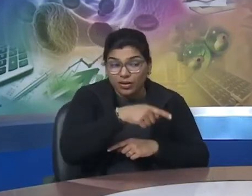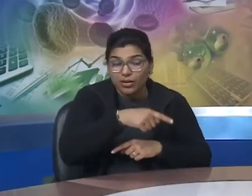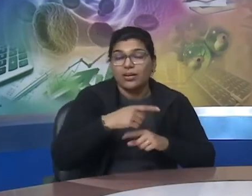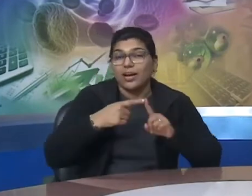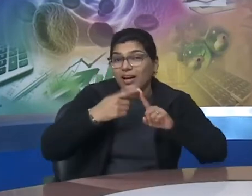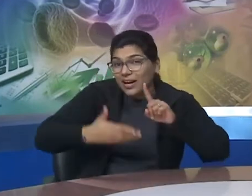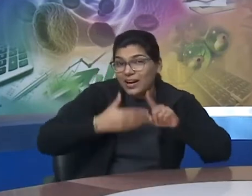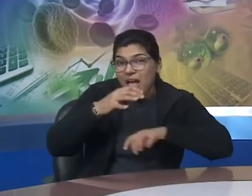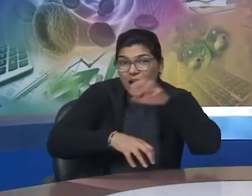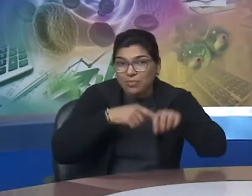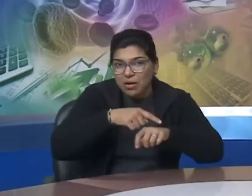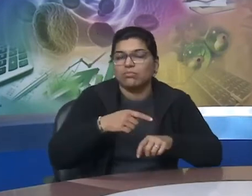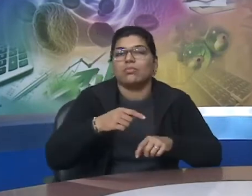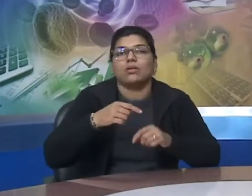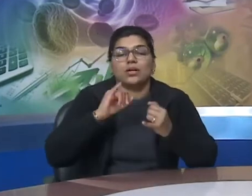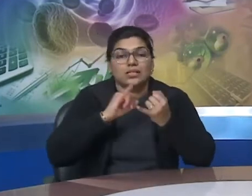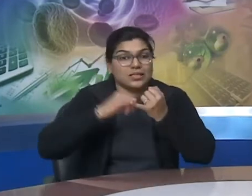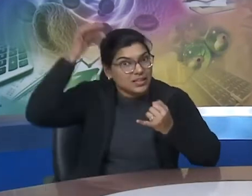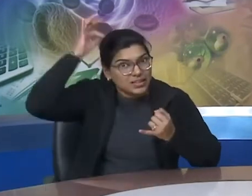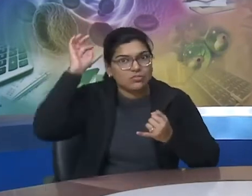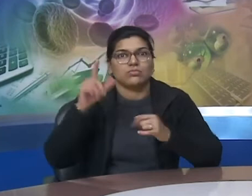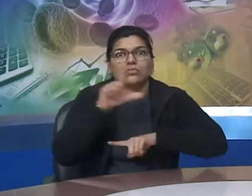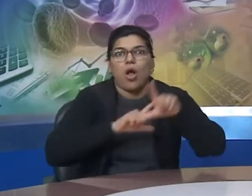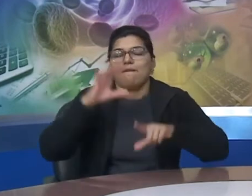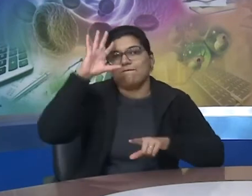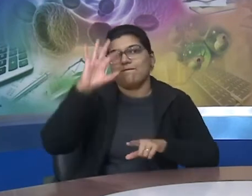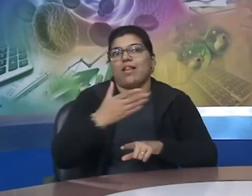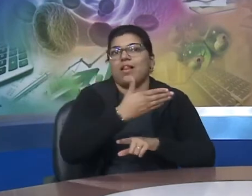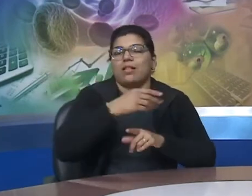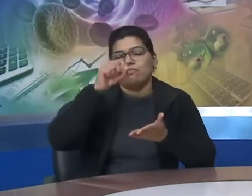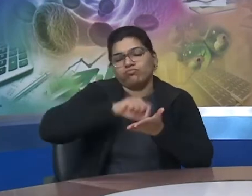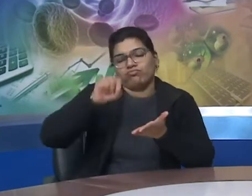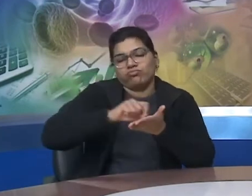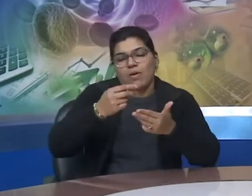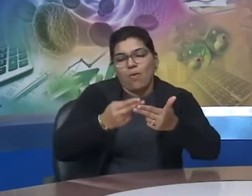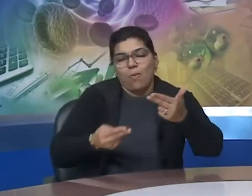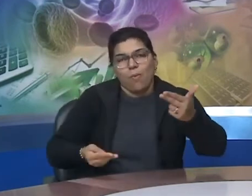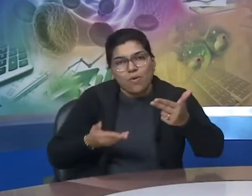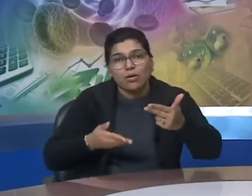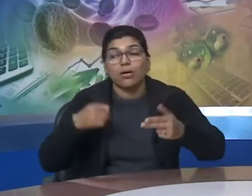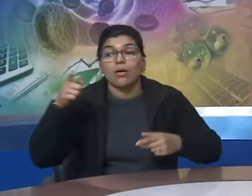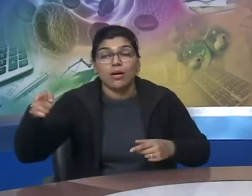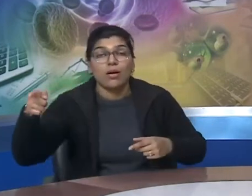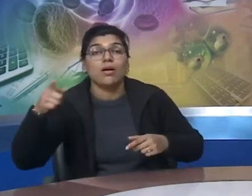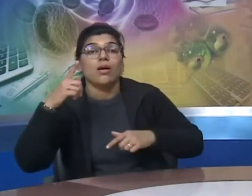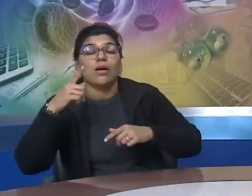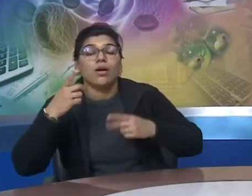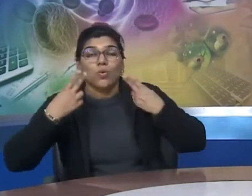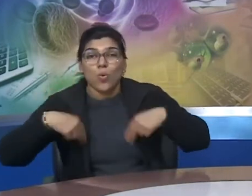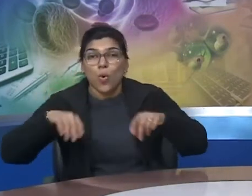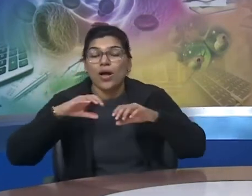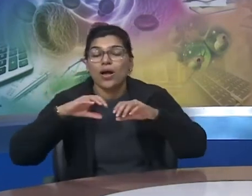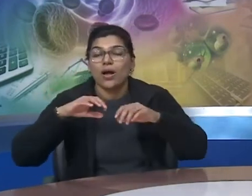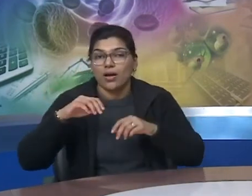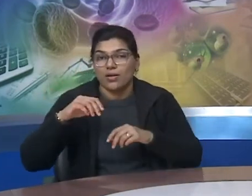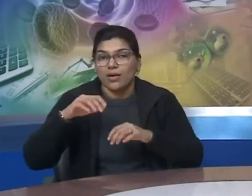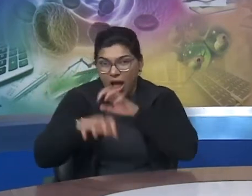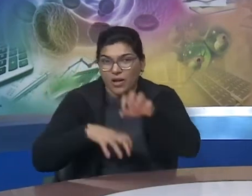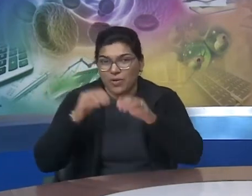written, the language of the gods. I write